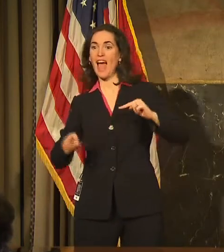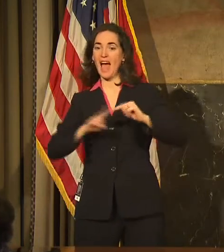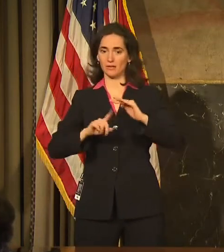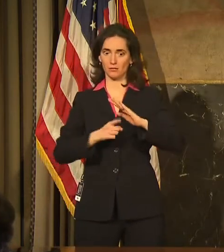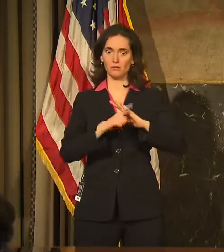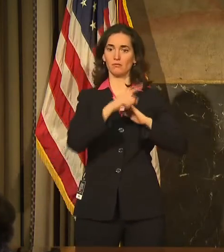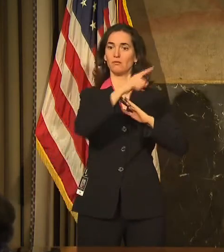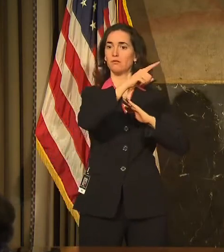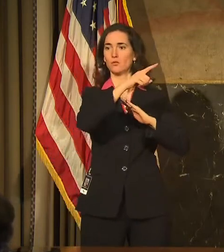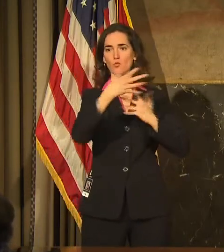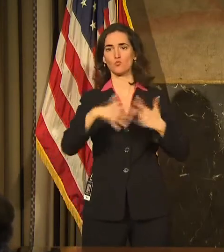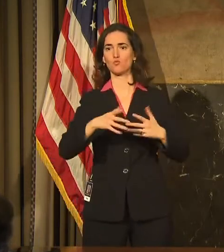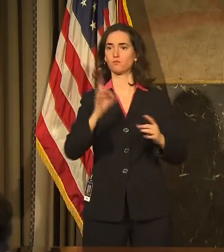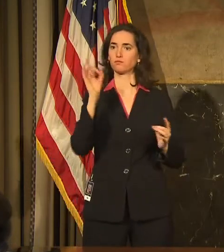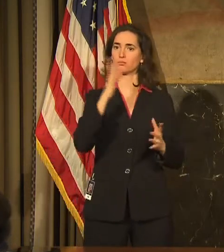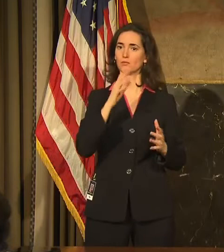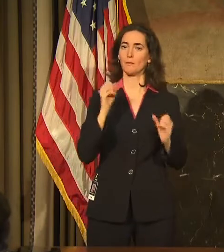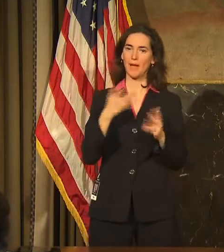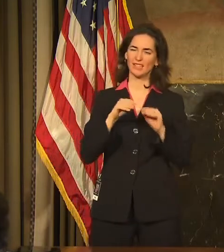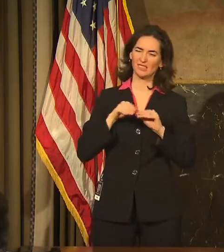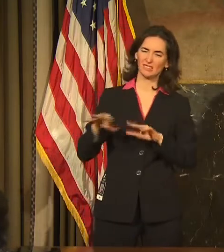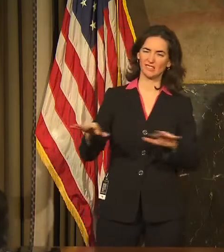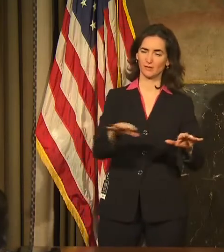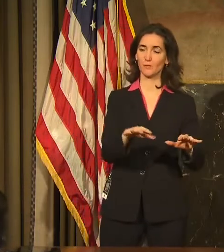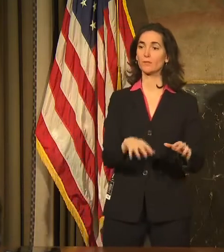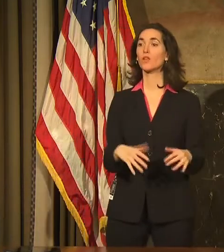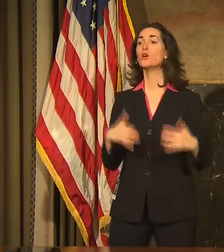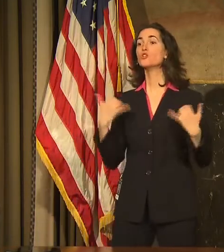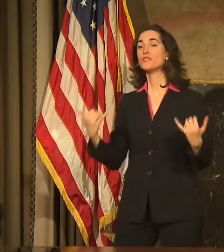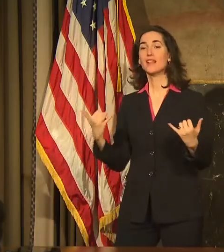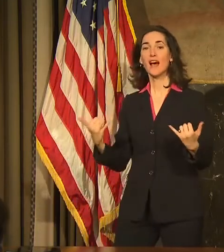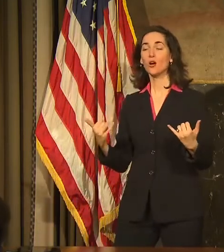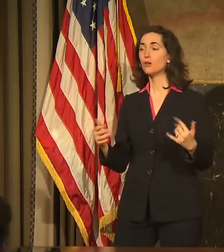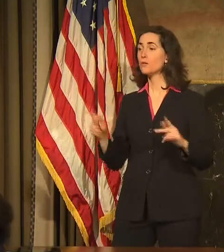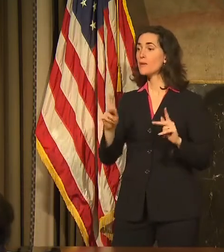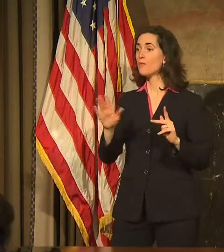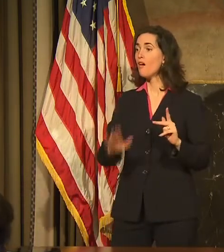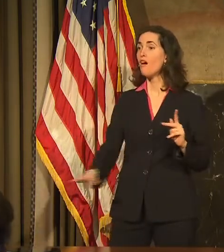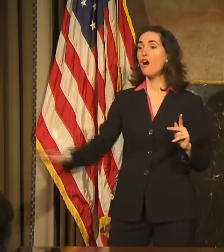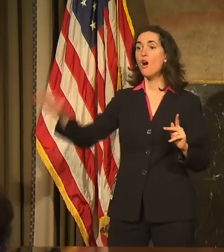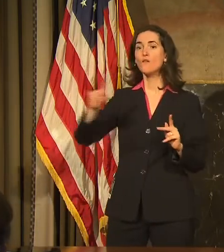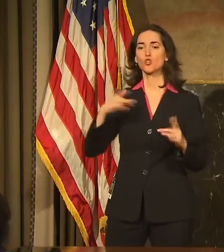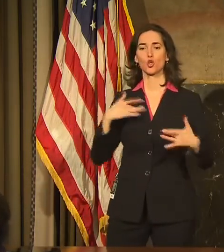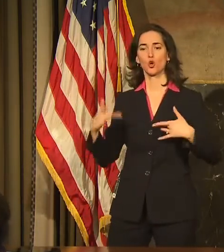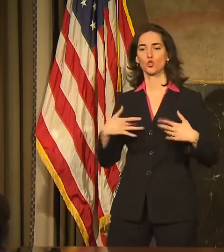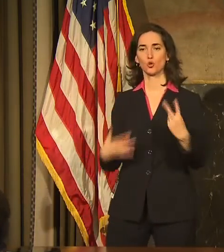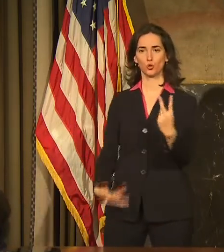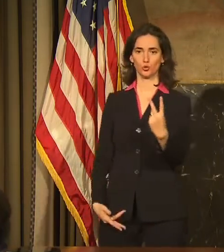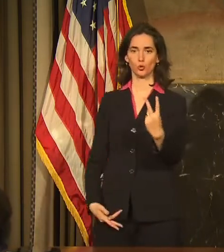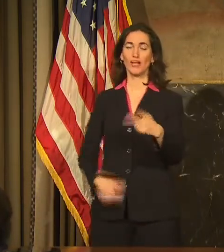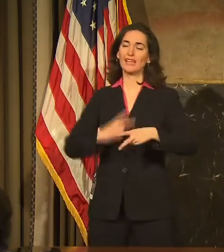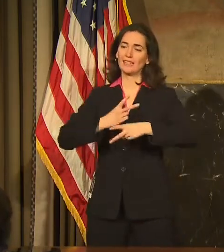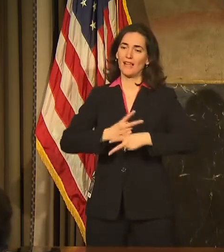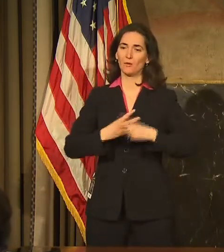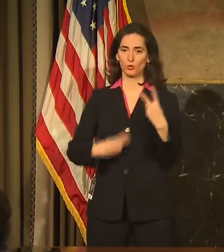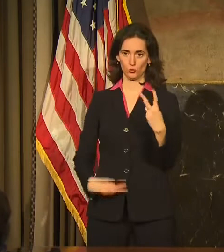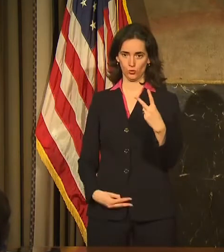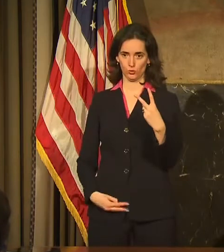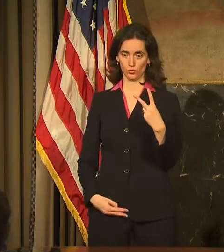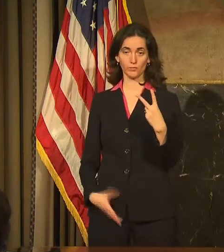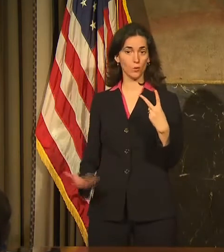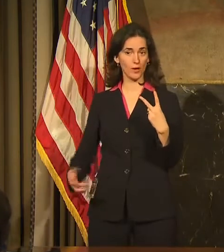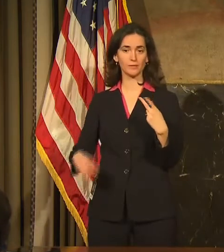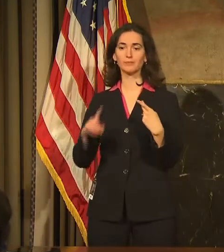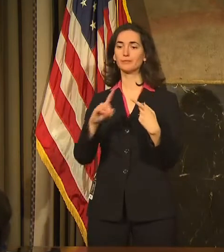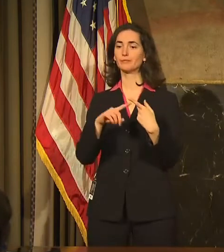will say, for people out there, there are 2 things that really should give people concern that you need to give caution towards right now. One is just